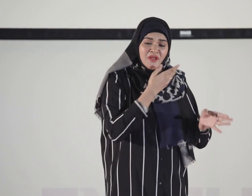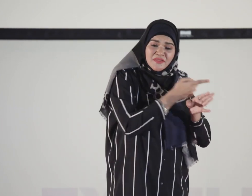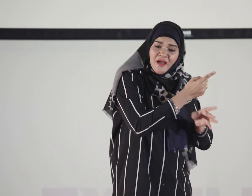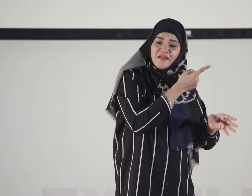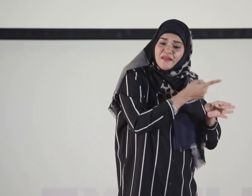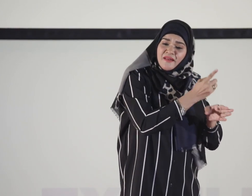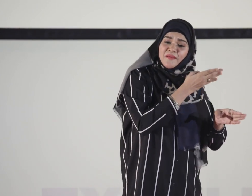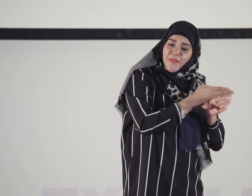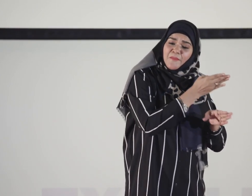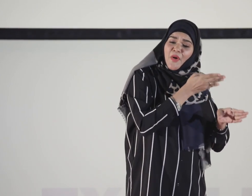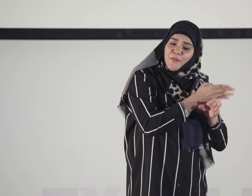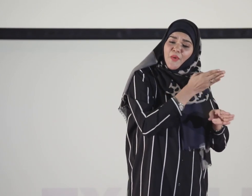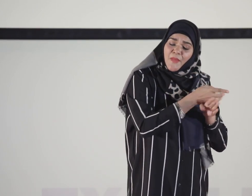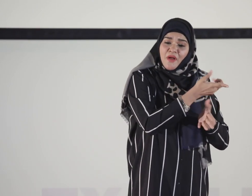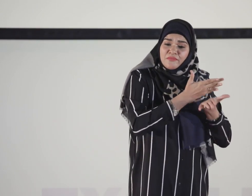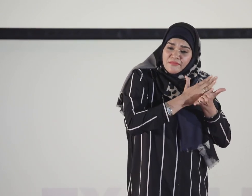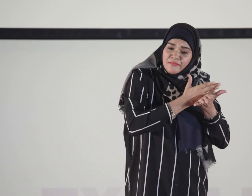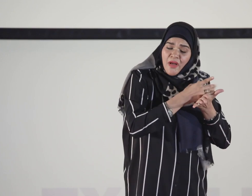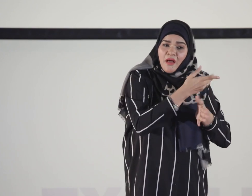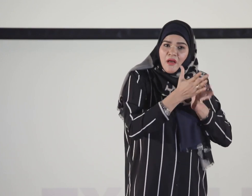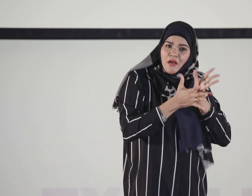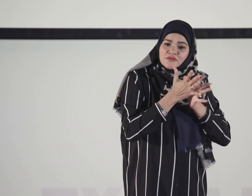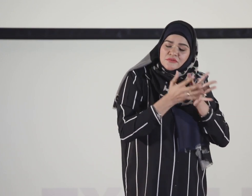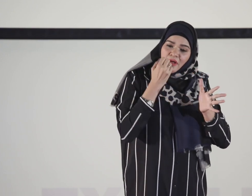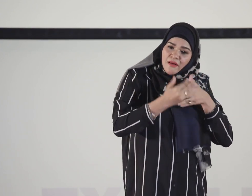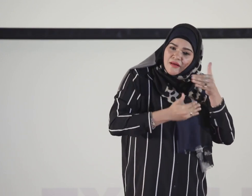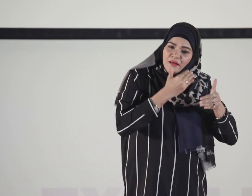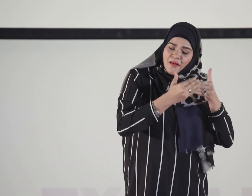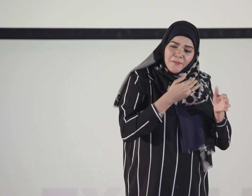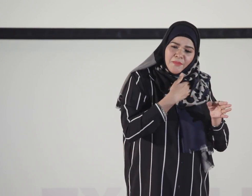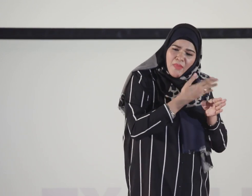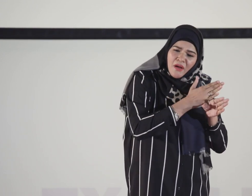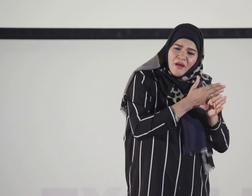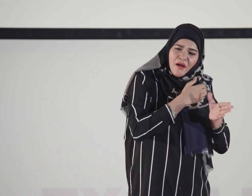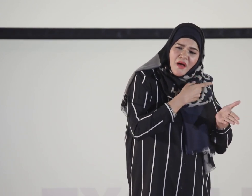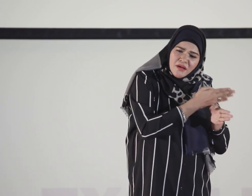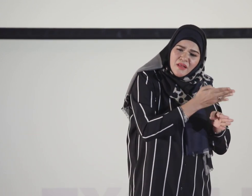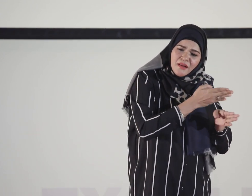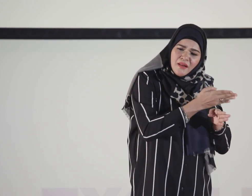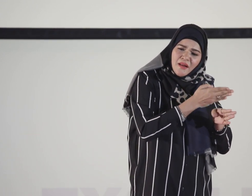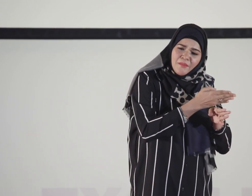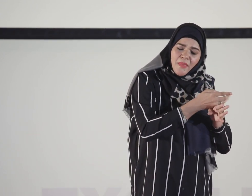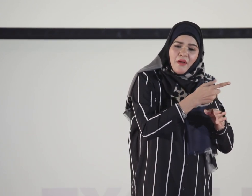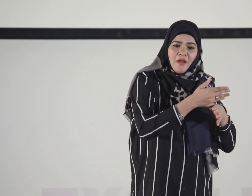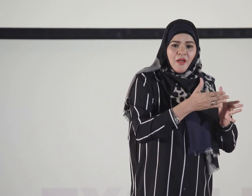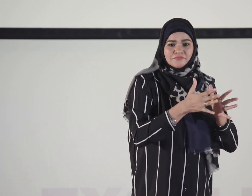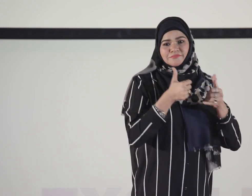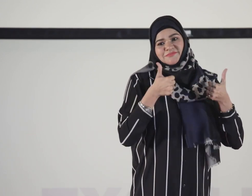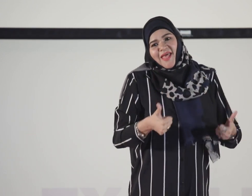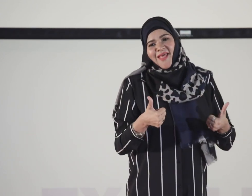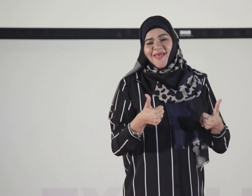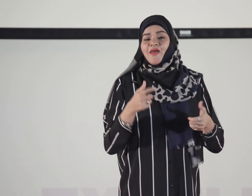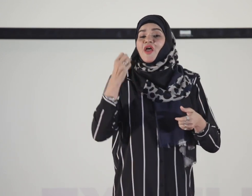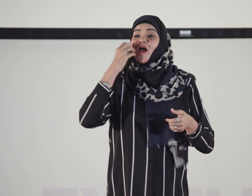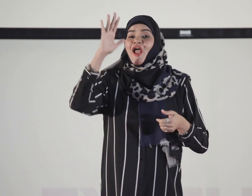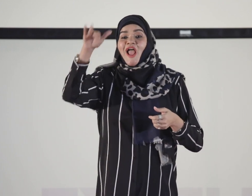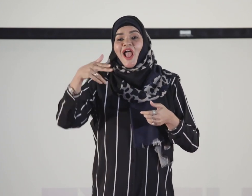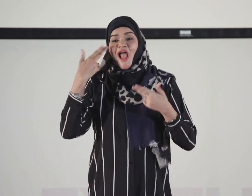staff members in sign language so they could become my interpreter. Slowly and gradually, we connected.